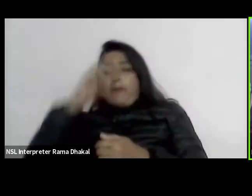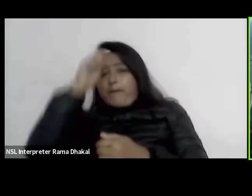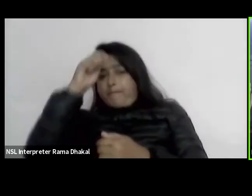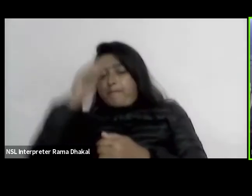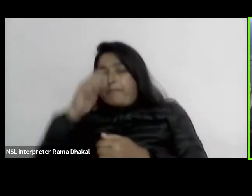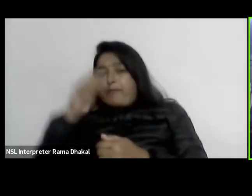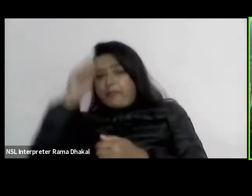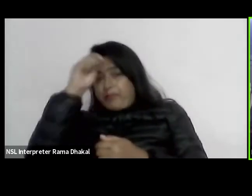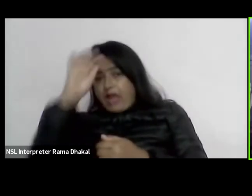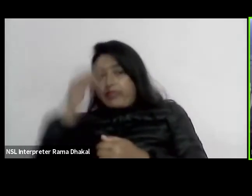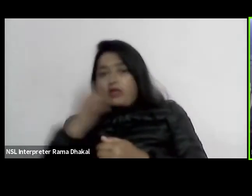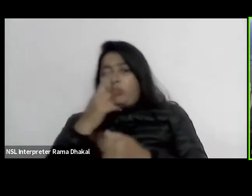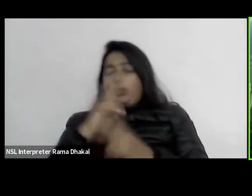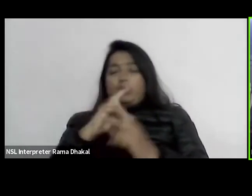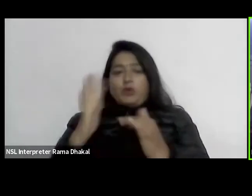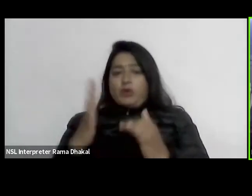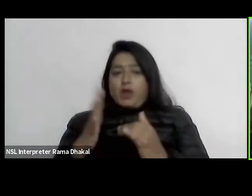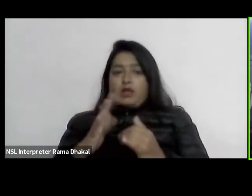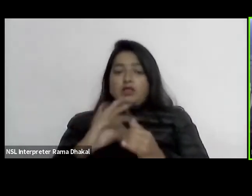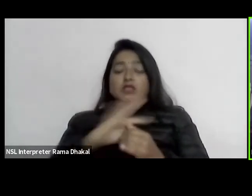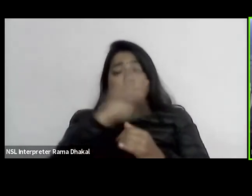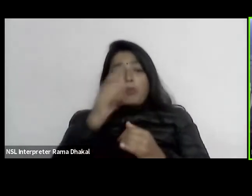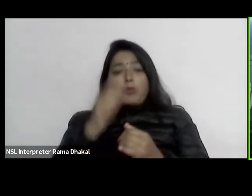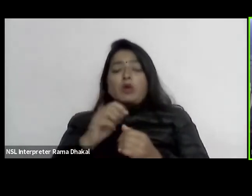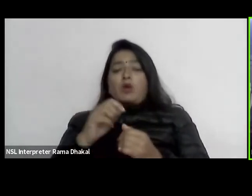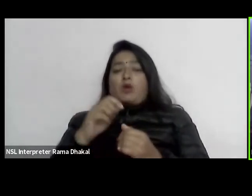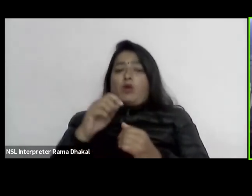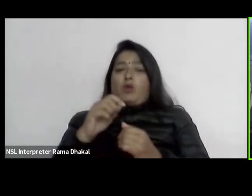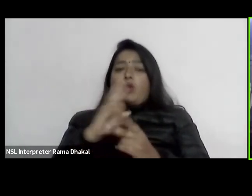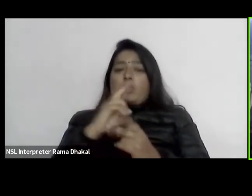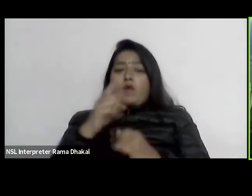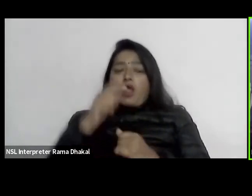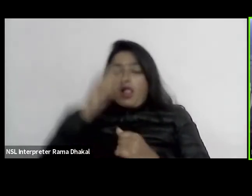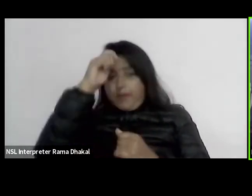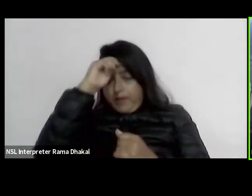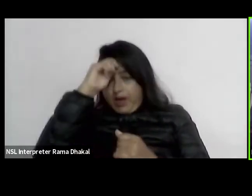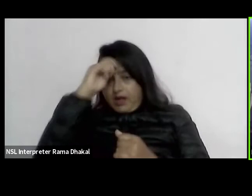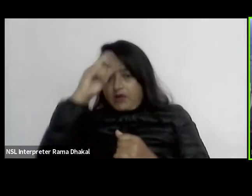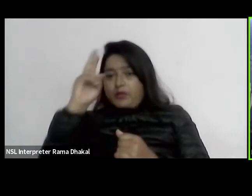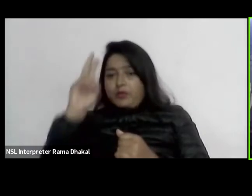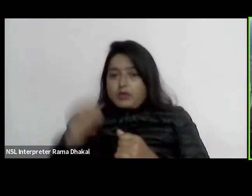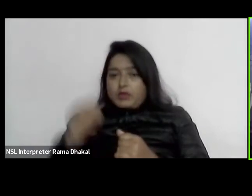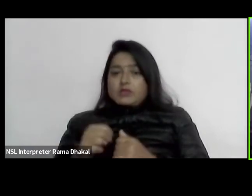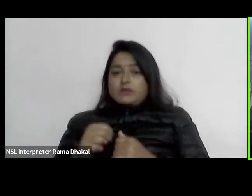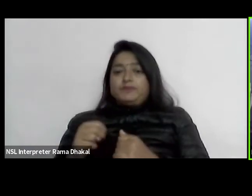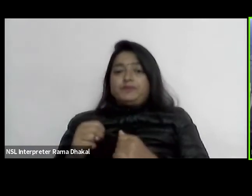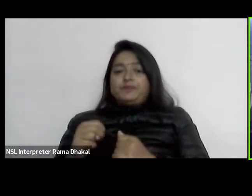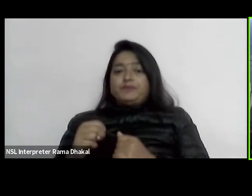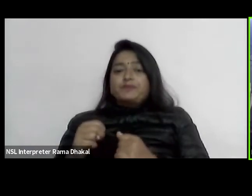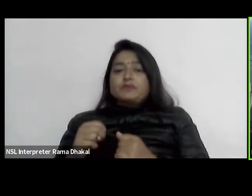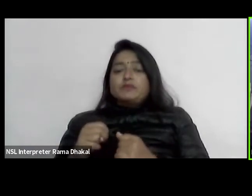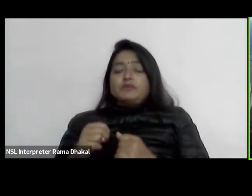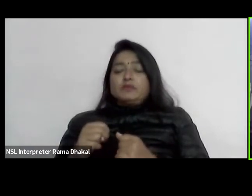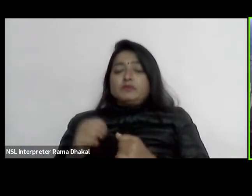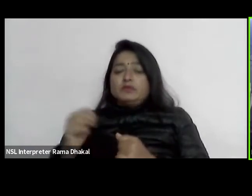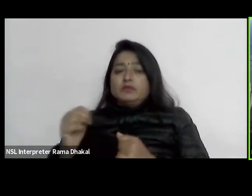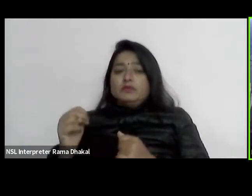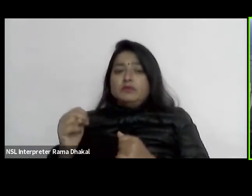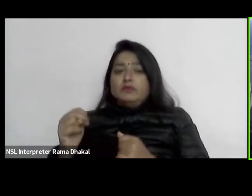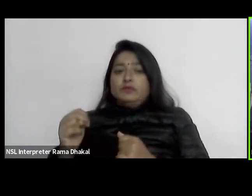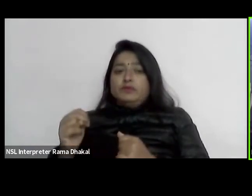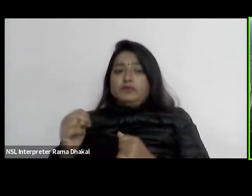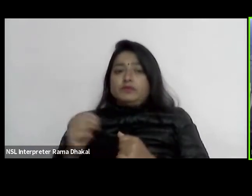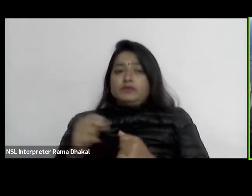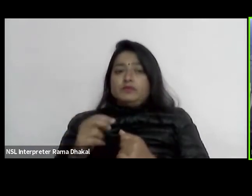only focus on abuse and slavery-like conditions or arrangements, and not